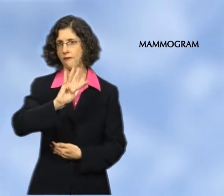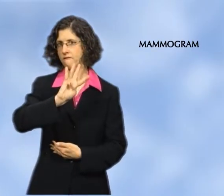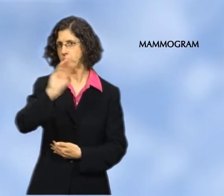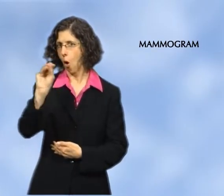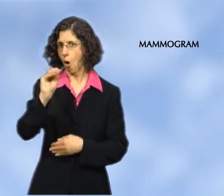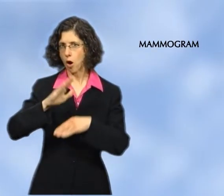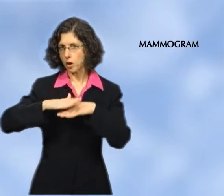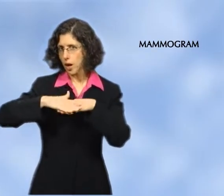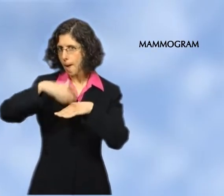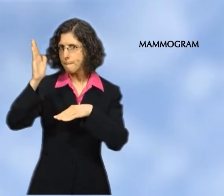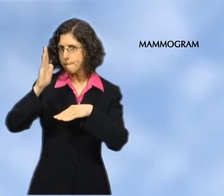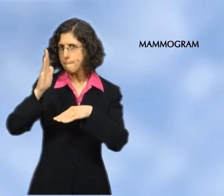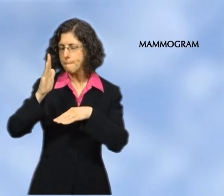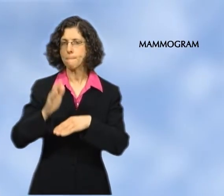40 years of age.